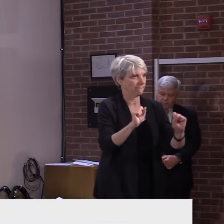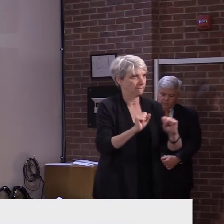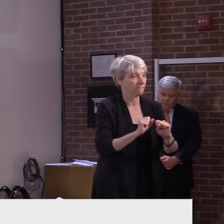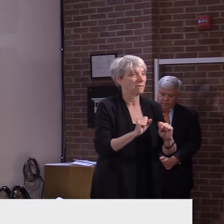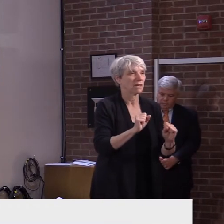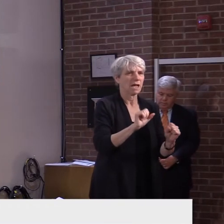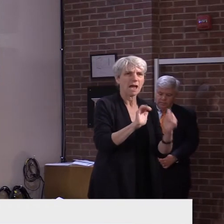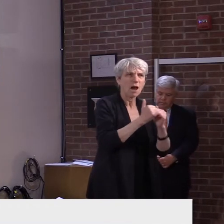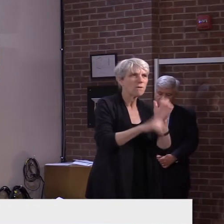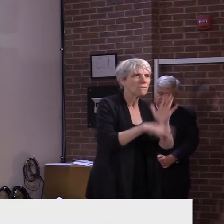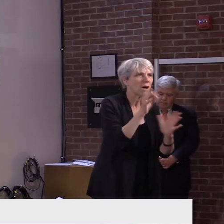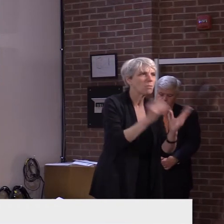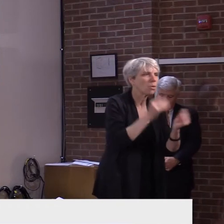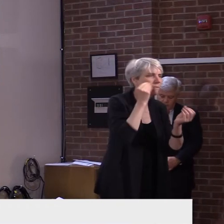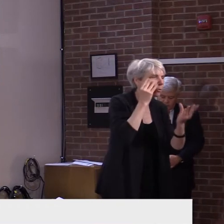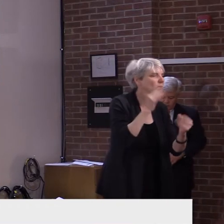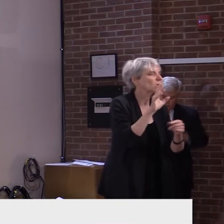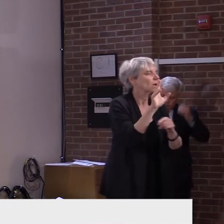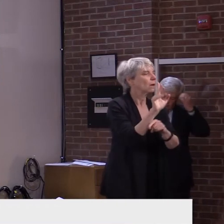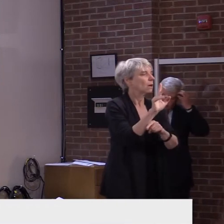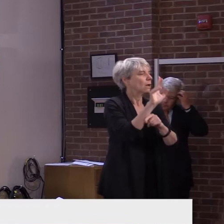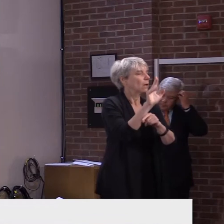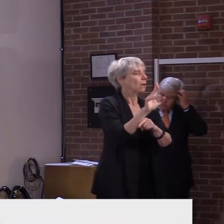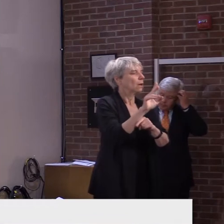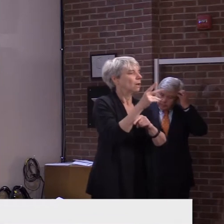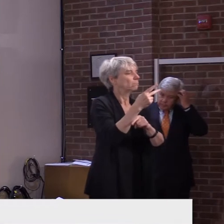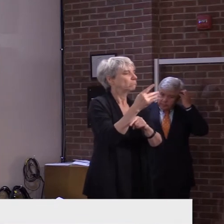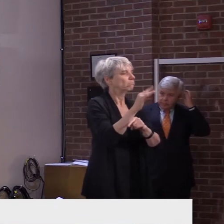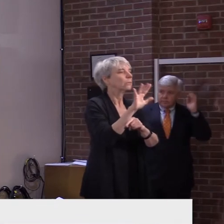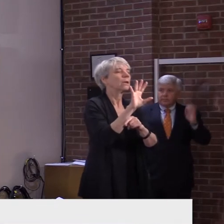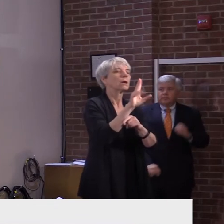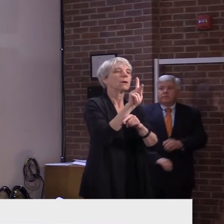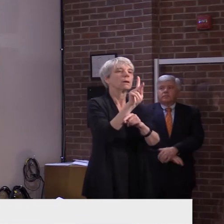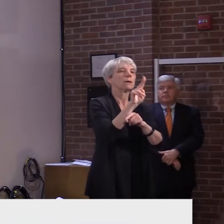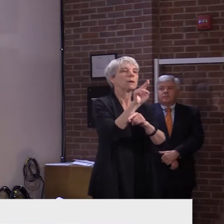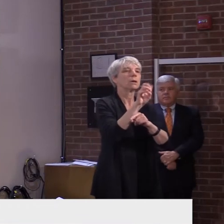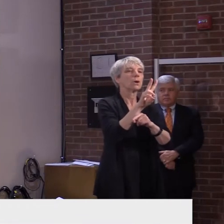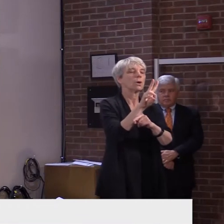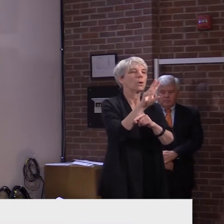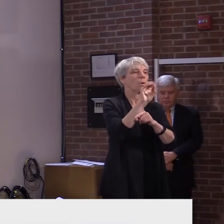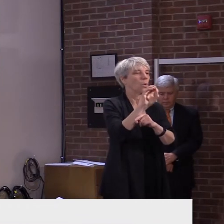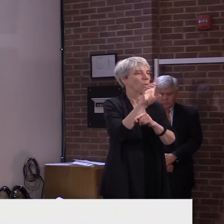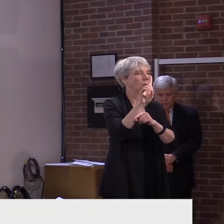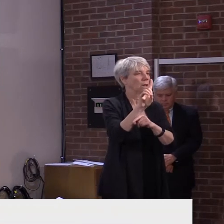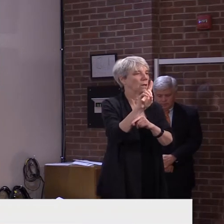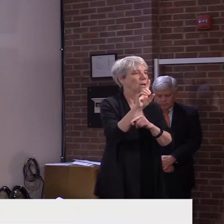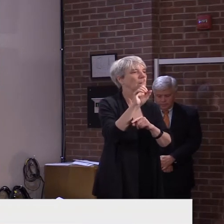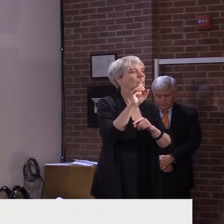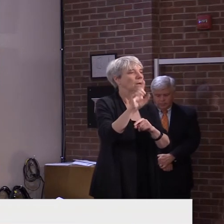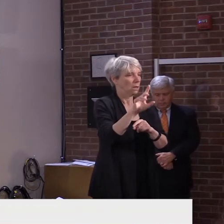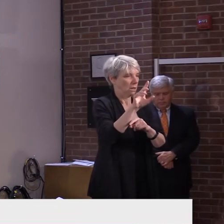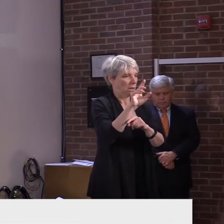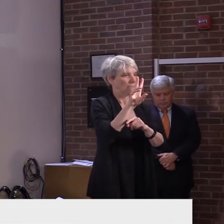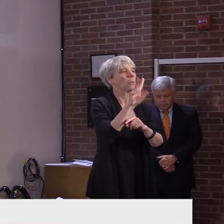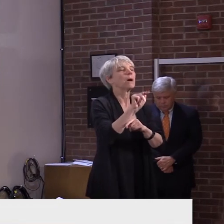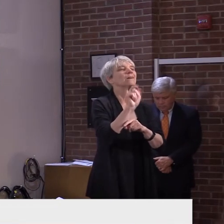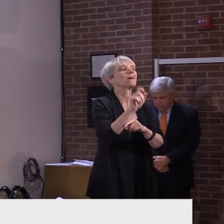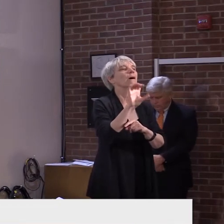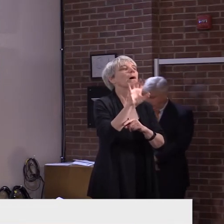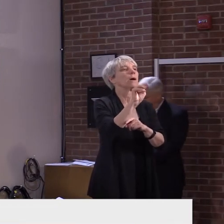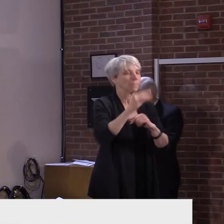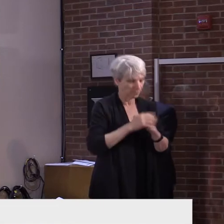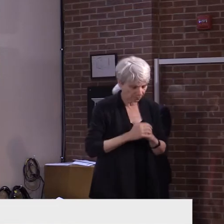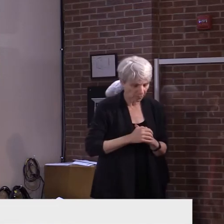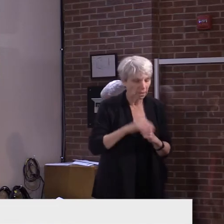noodvt.com. And then finally, in March of 2020, we launched Vermont HelpLink, a centralized resource for information